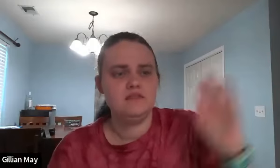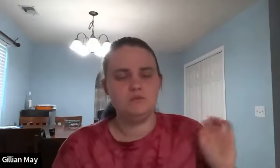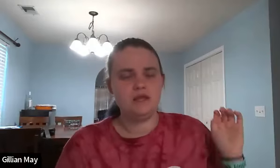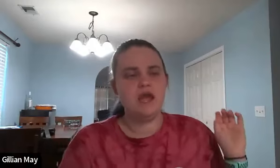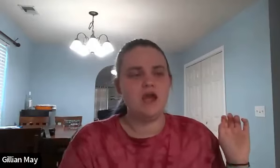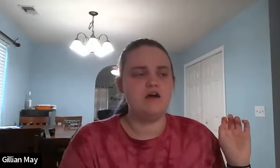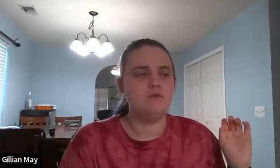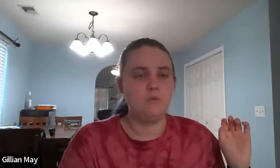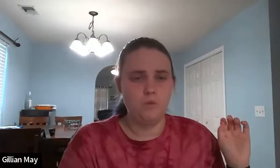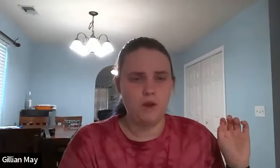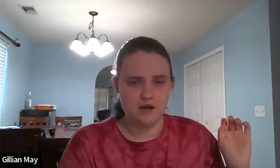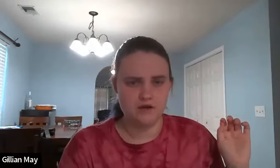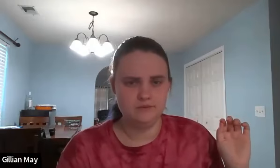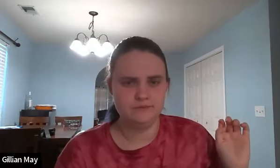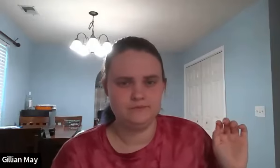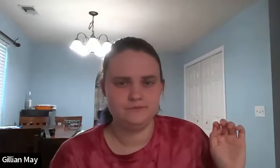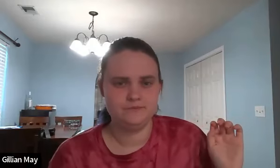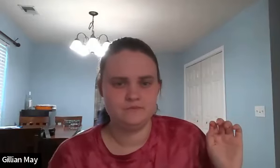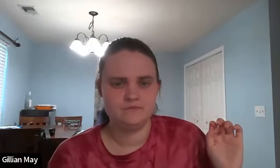Then we have where,